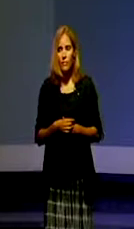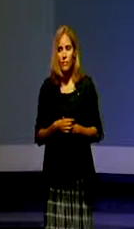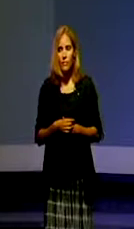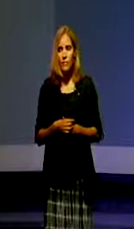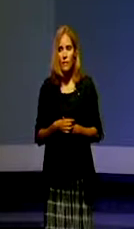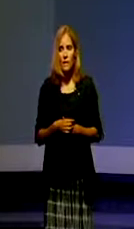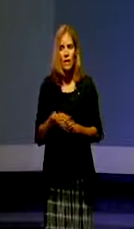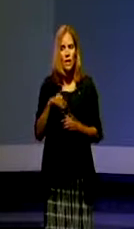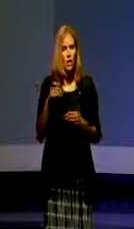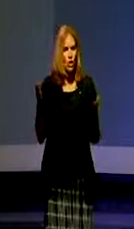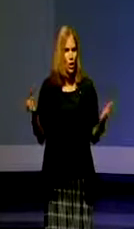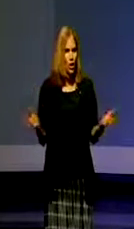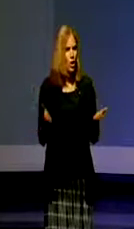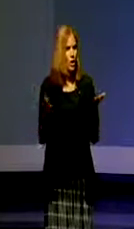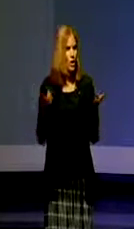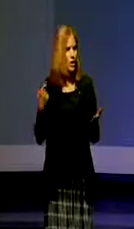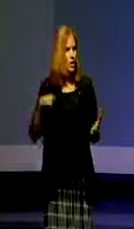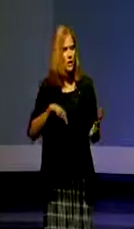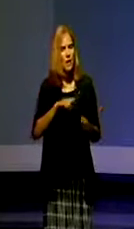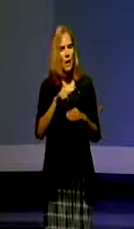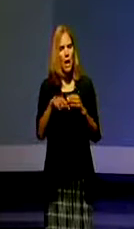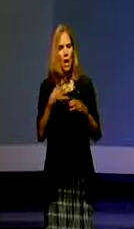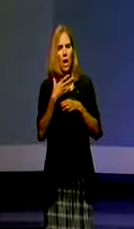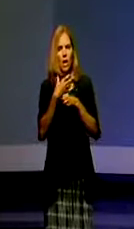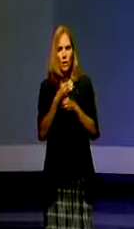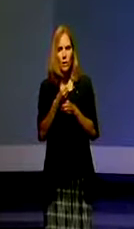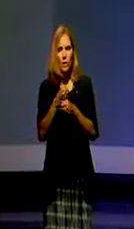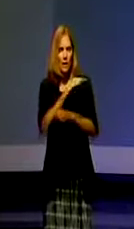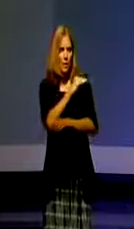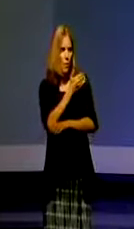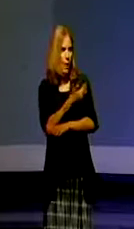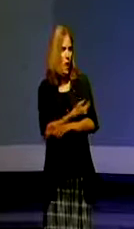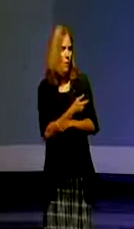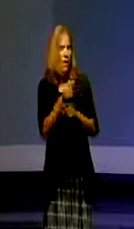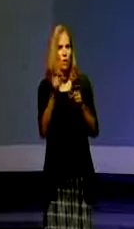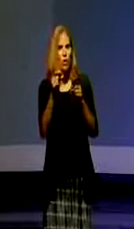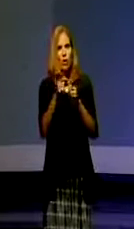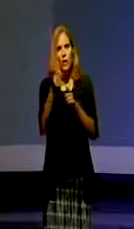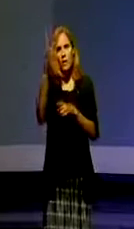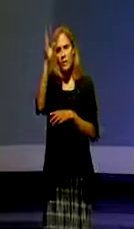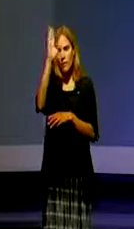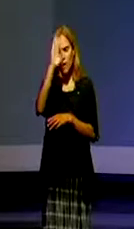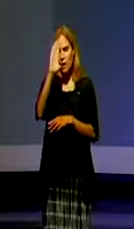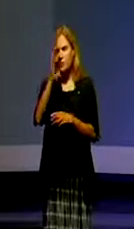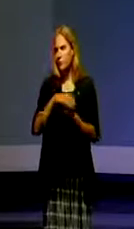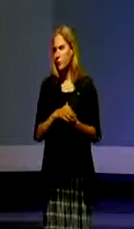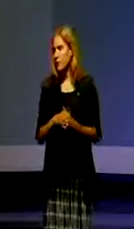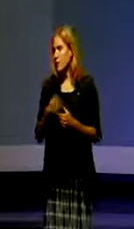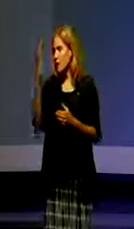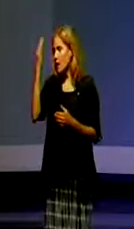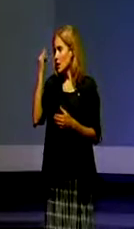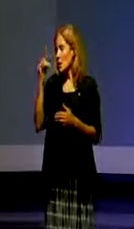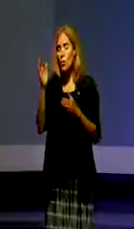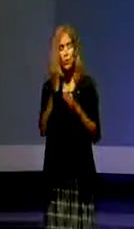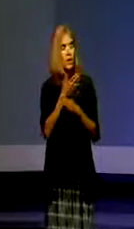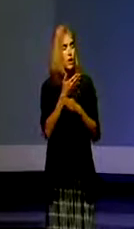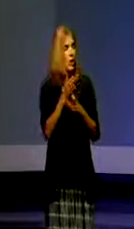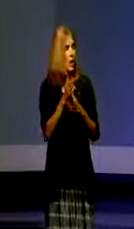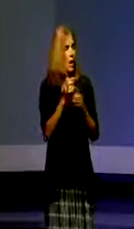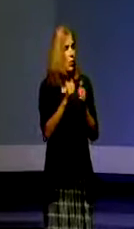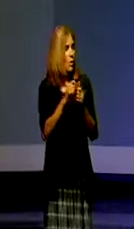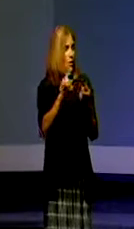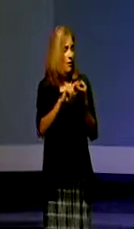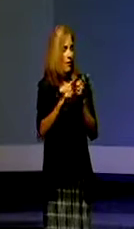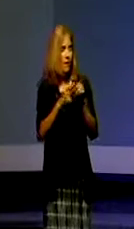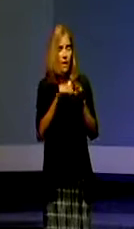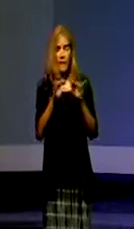to encourage us about our trust in the power of the Word of God. That's why when we share with our